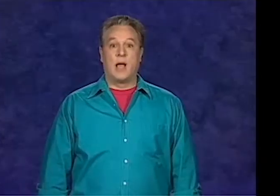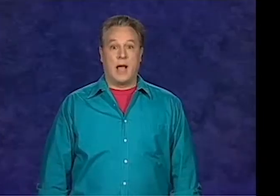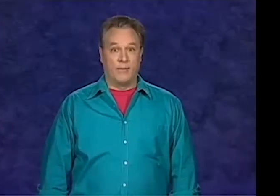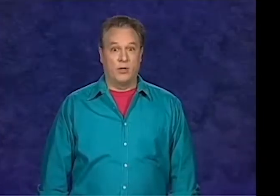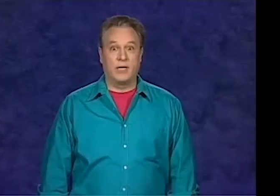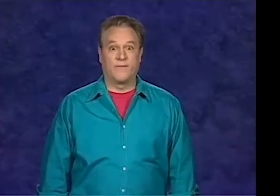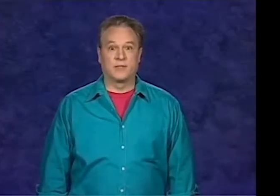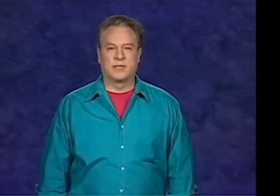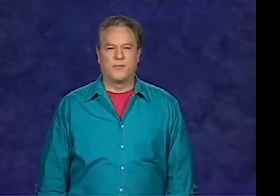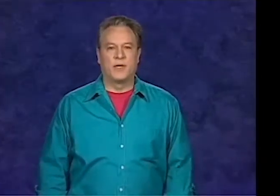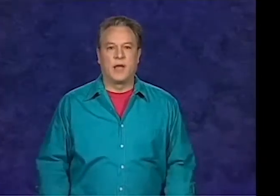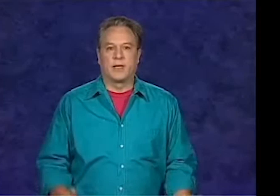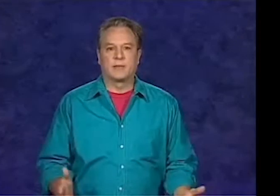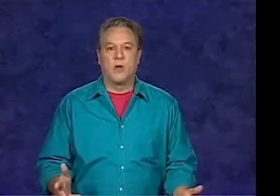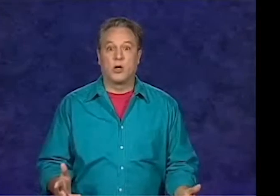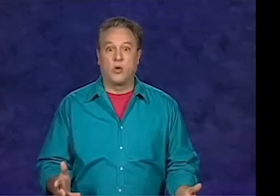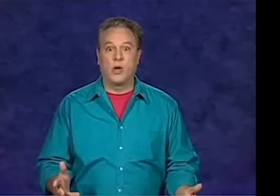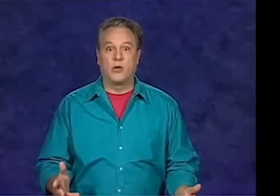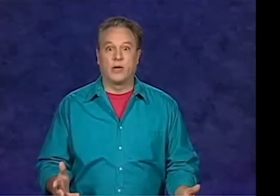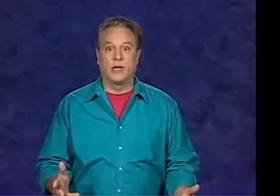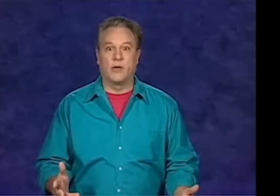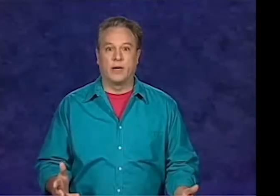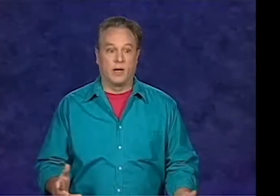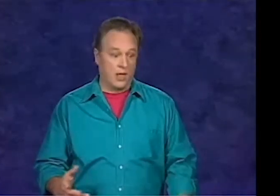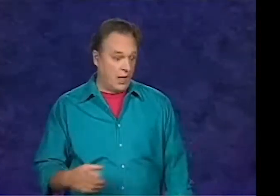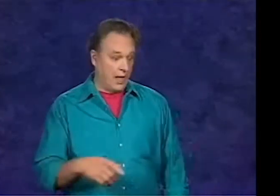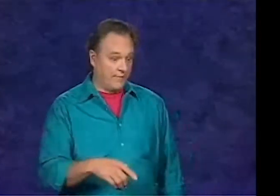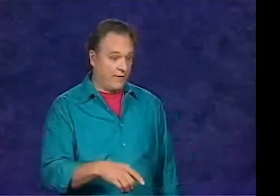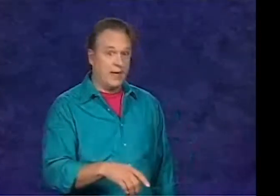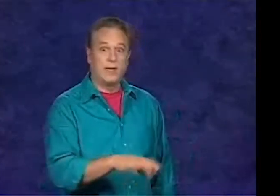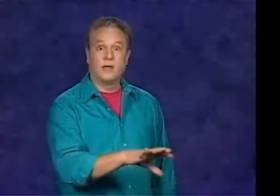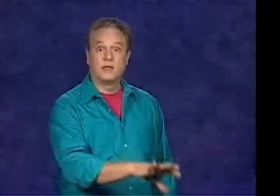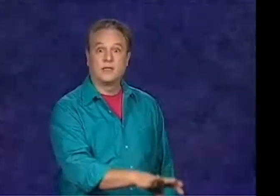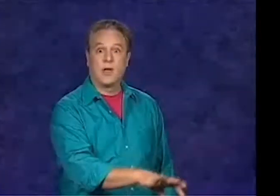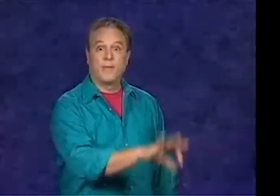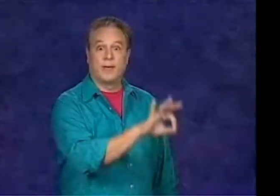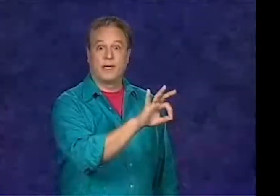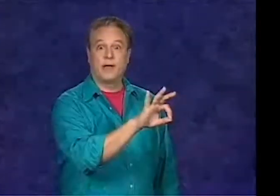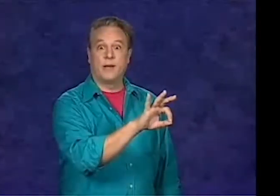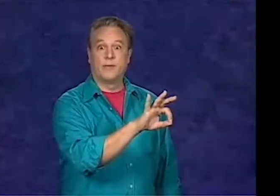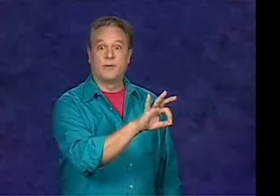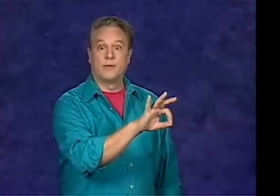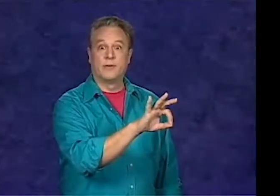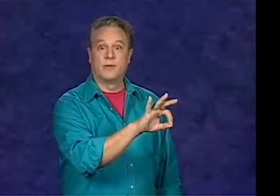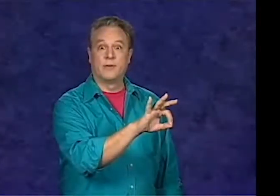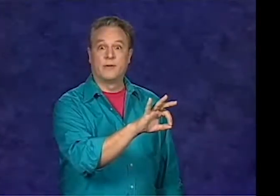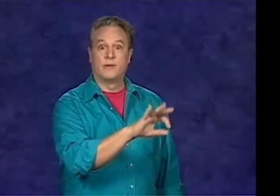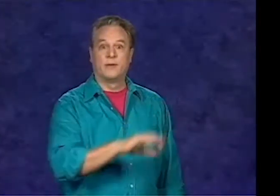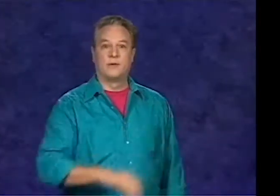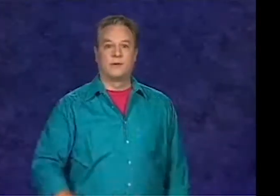I'm looking for something like a small coin or an earring. I find it, so I pick it up.